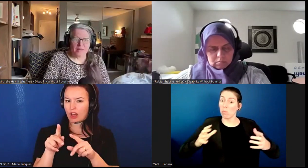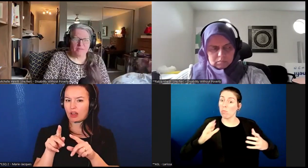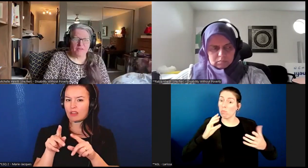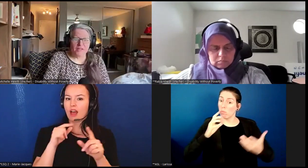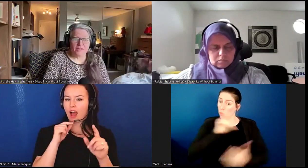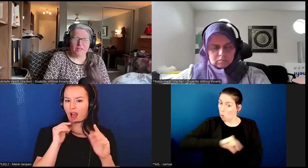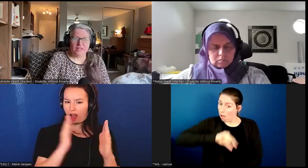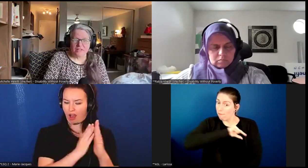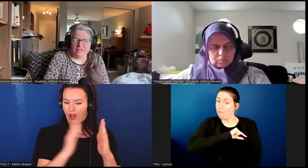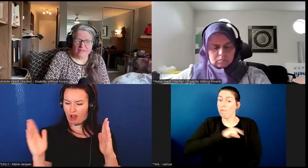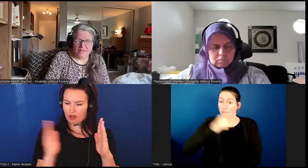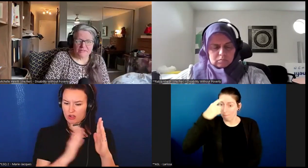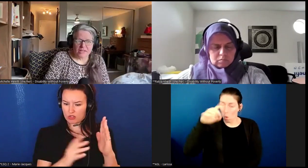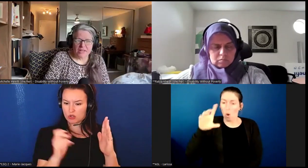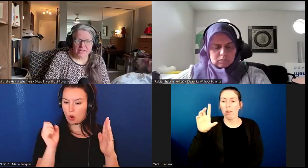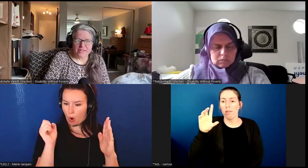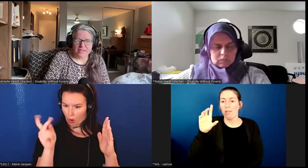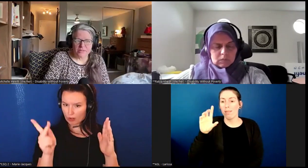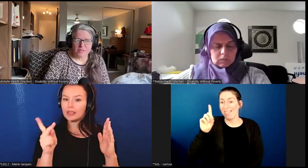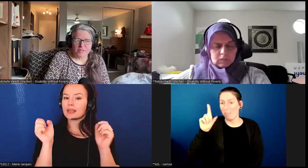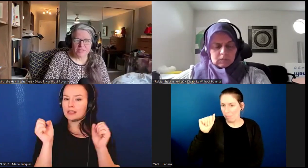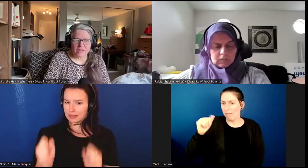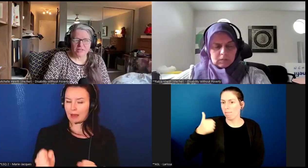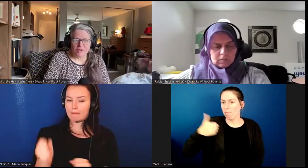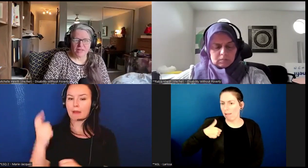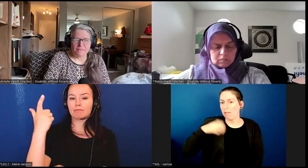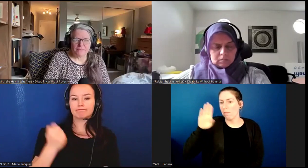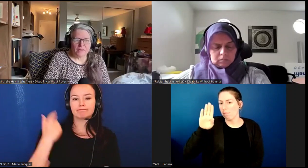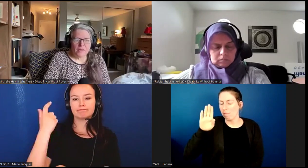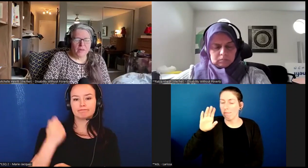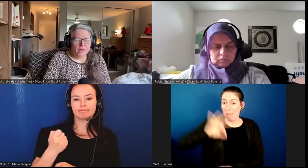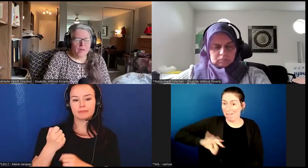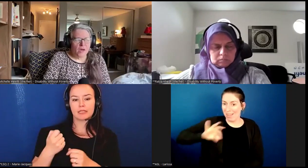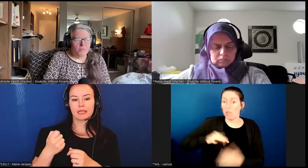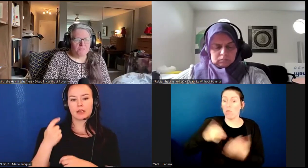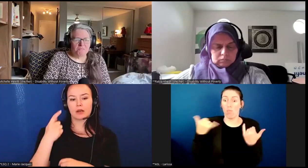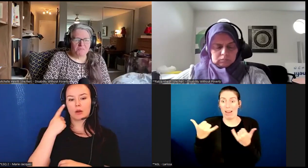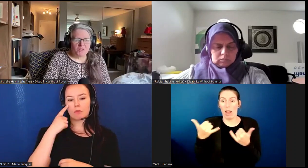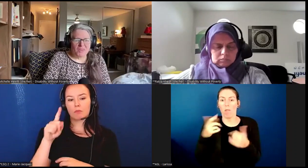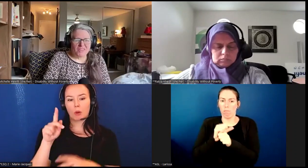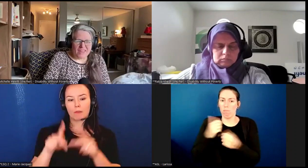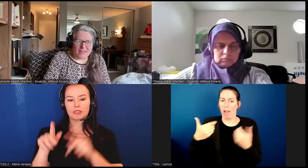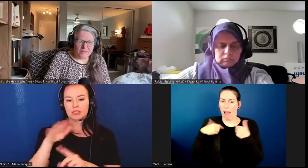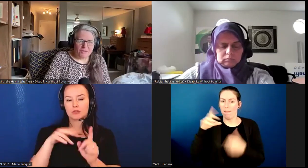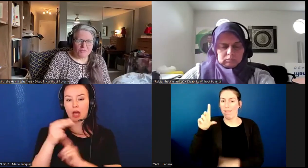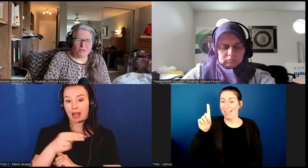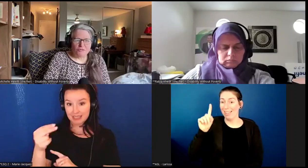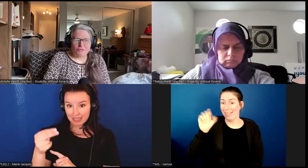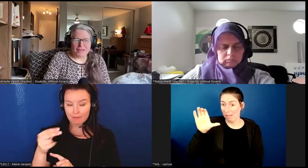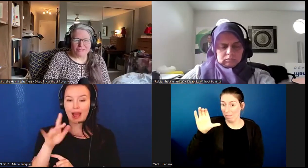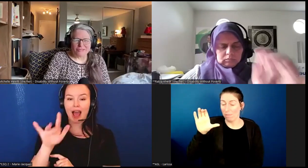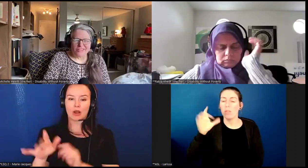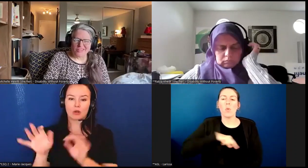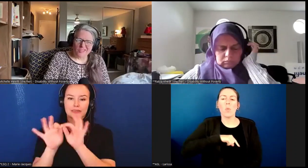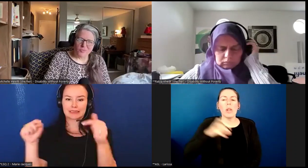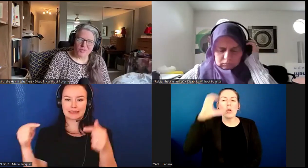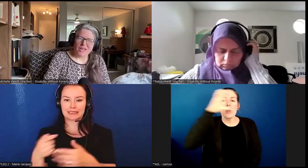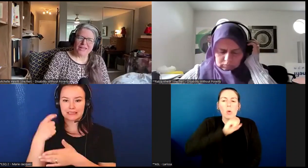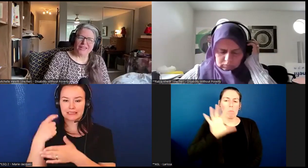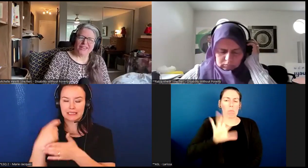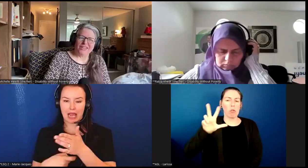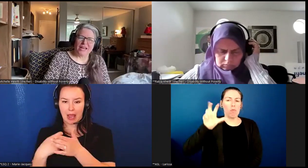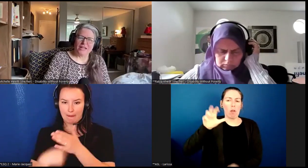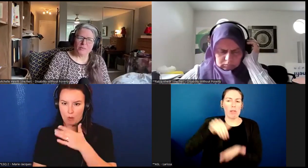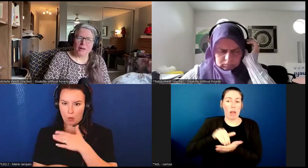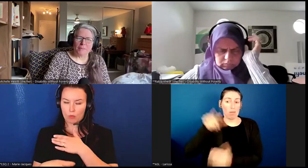Disability benefit that are currently getting disability tax credit. So we think there are 300,000, and the government kind